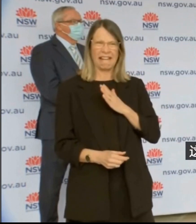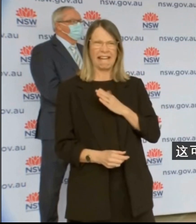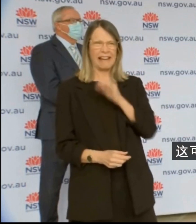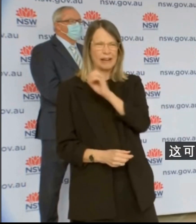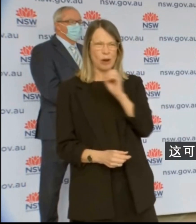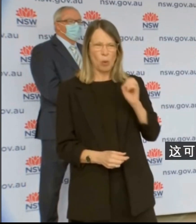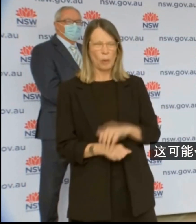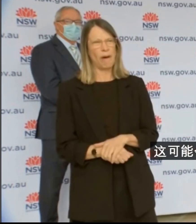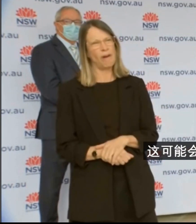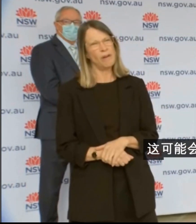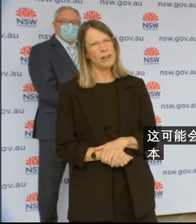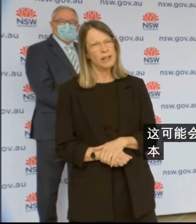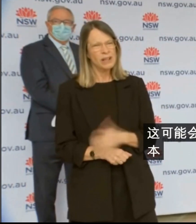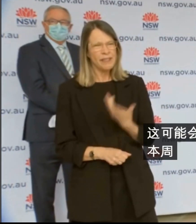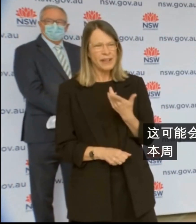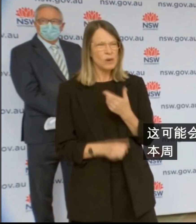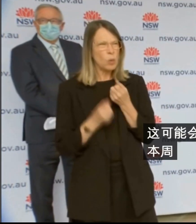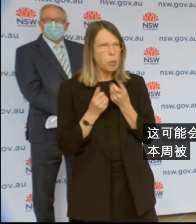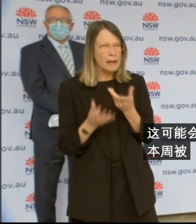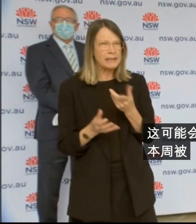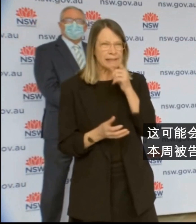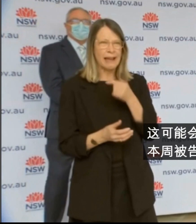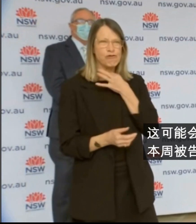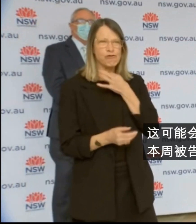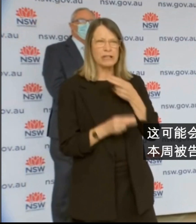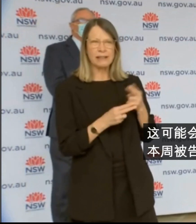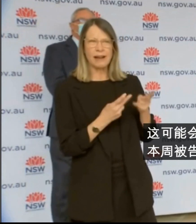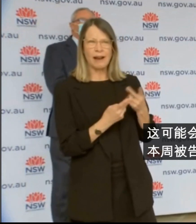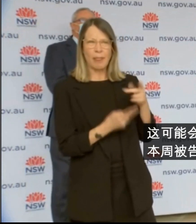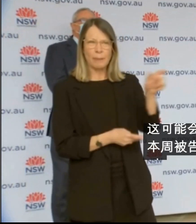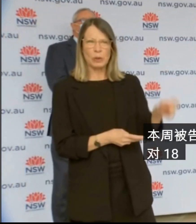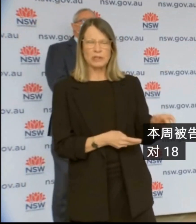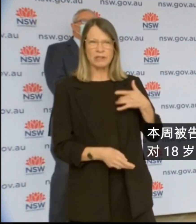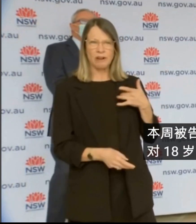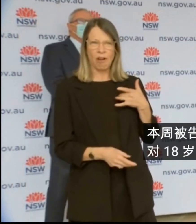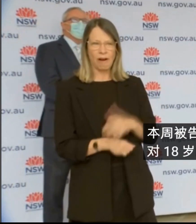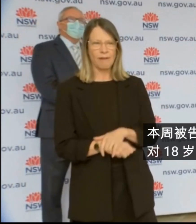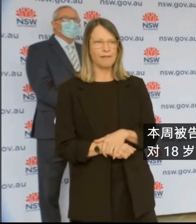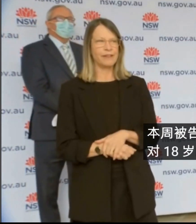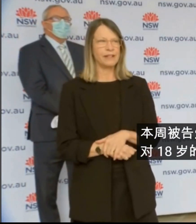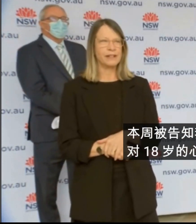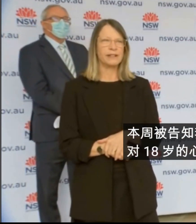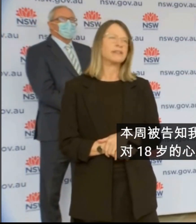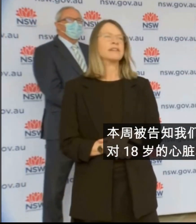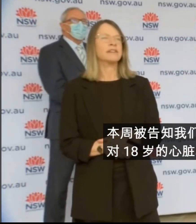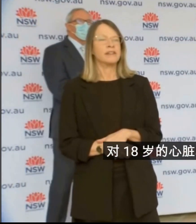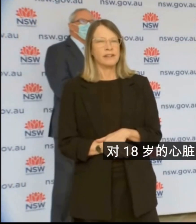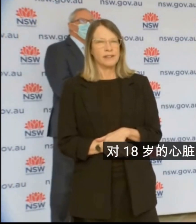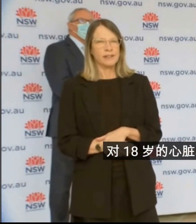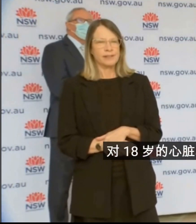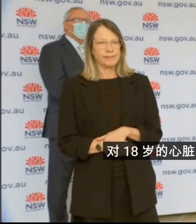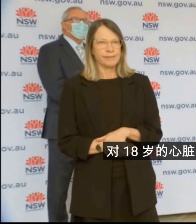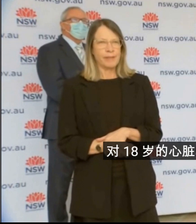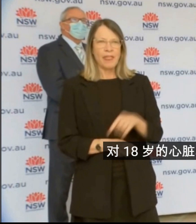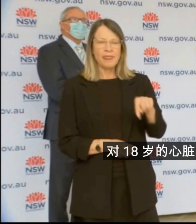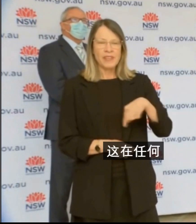dire consequences. I have been advised this week that we had a 25-minute response to an 18-year-old